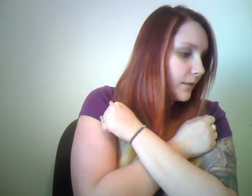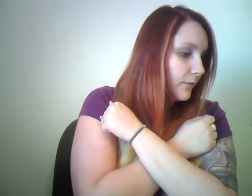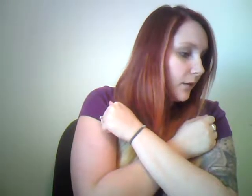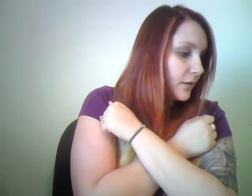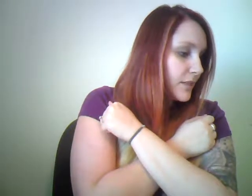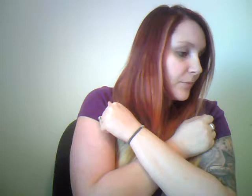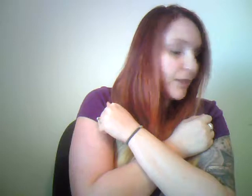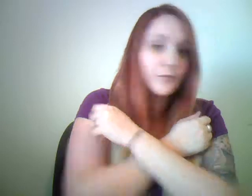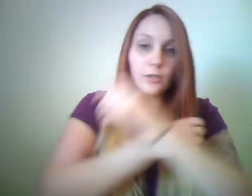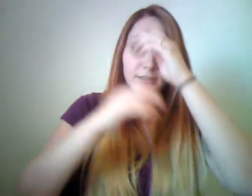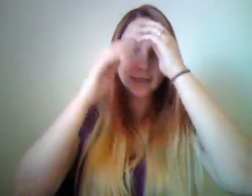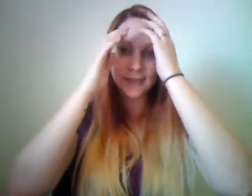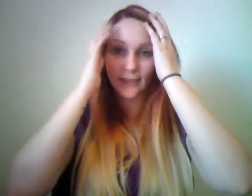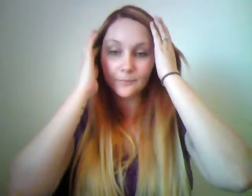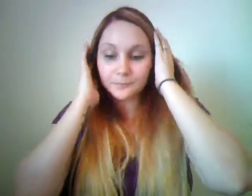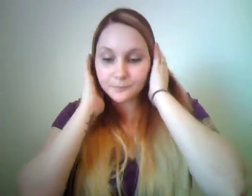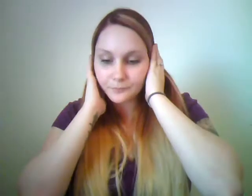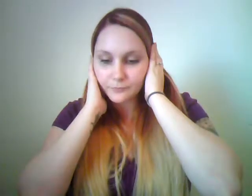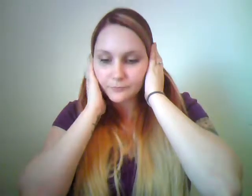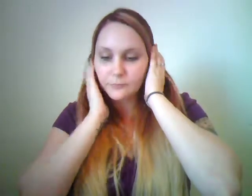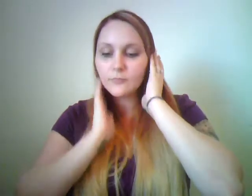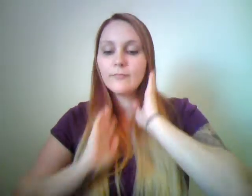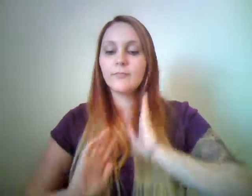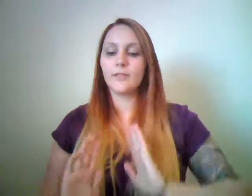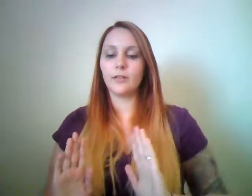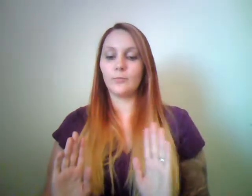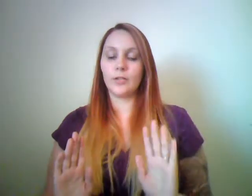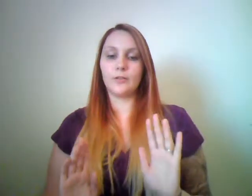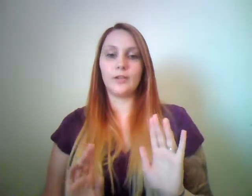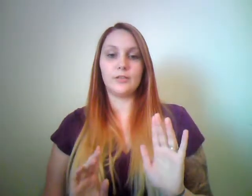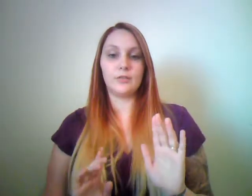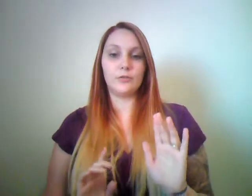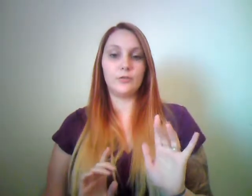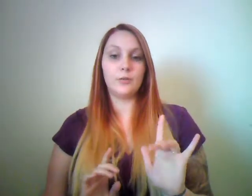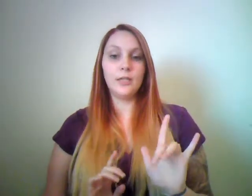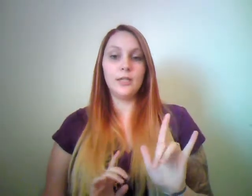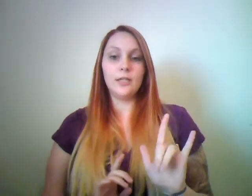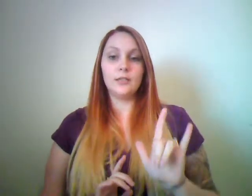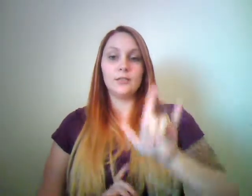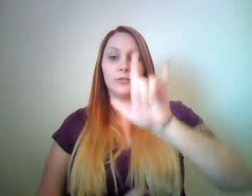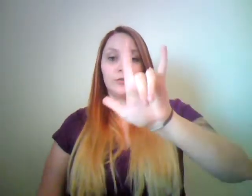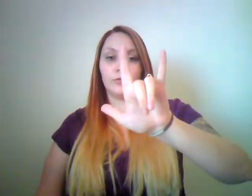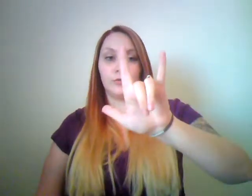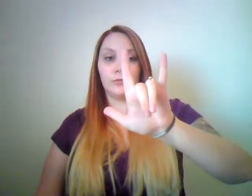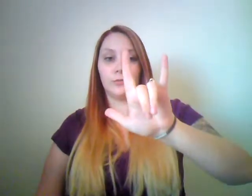On display for all to see, we're going to do with